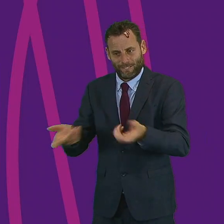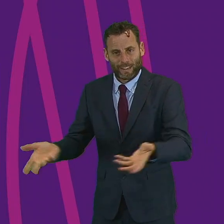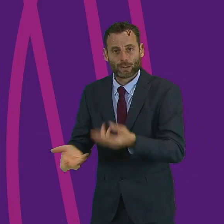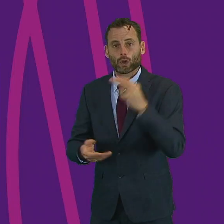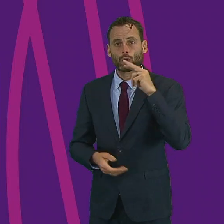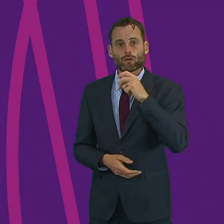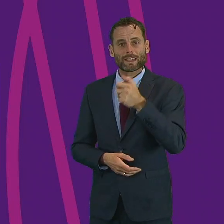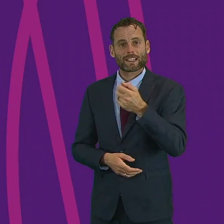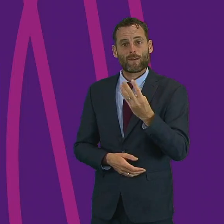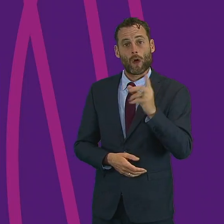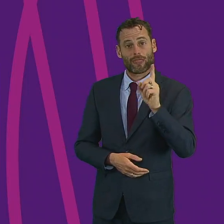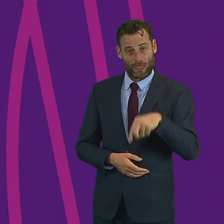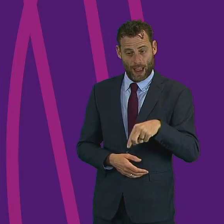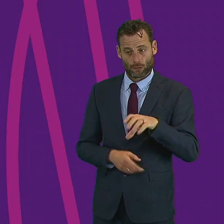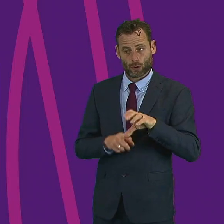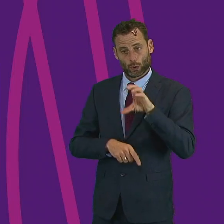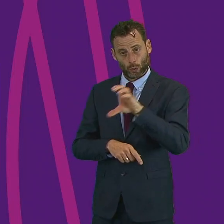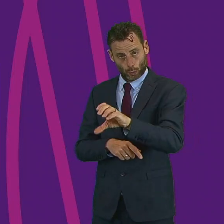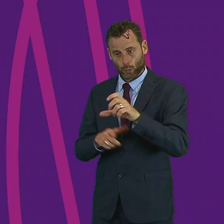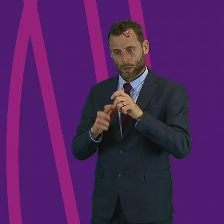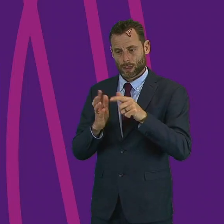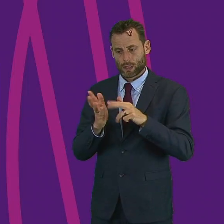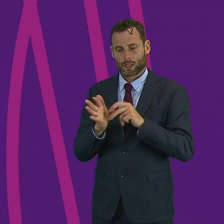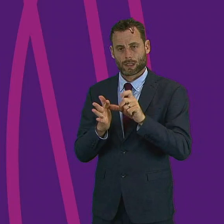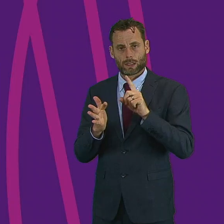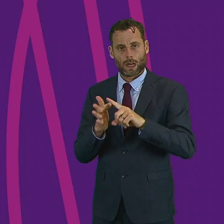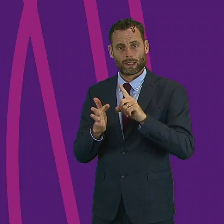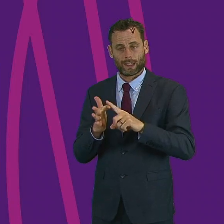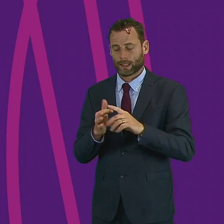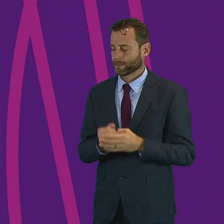Shona Robertson, to be followed by Neil Findlay.